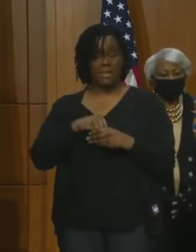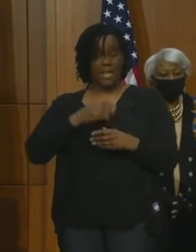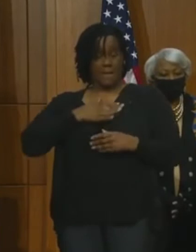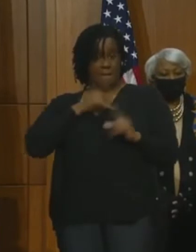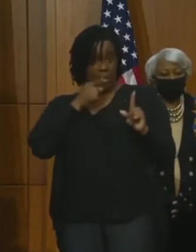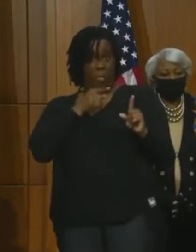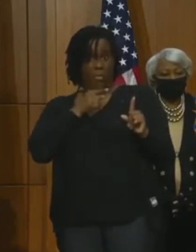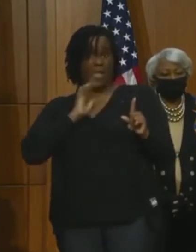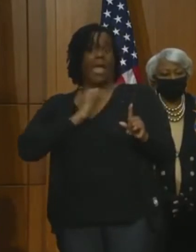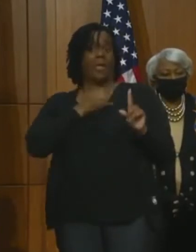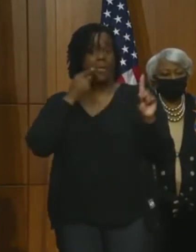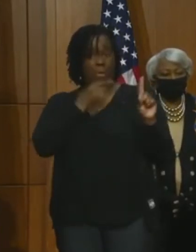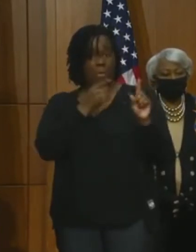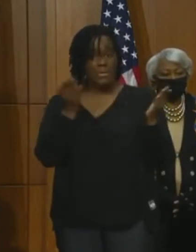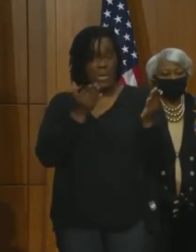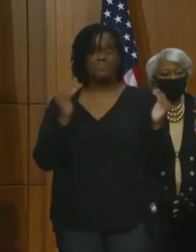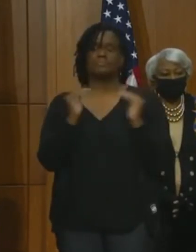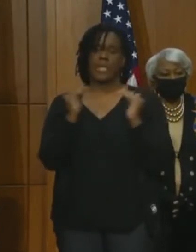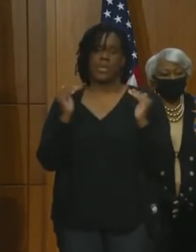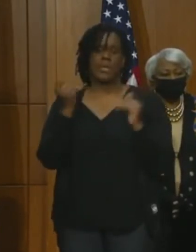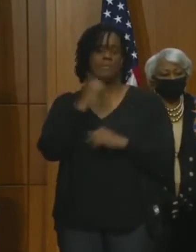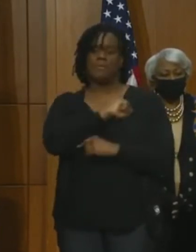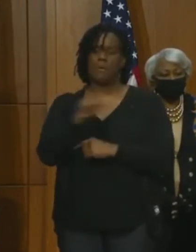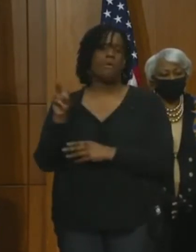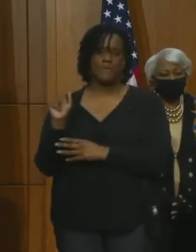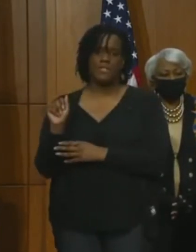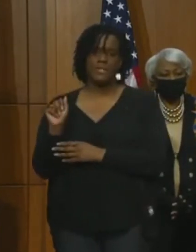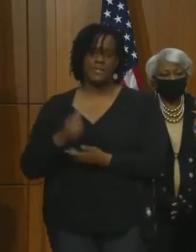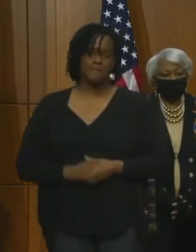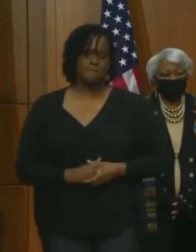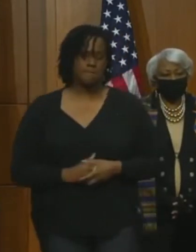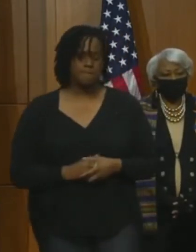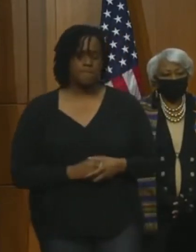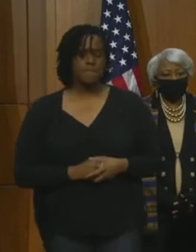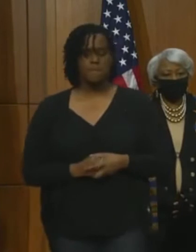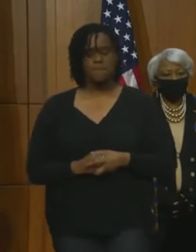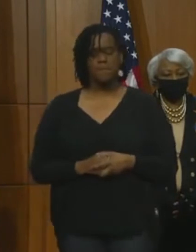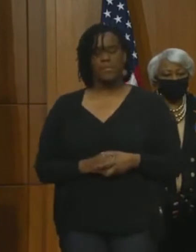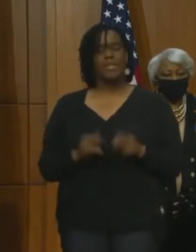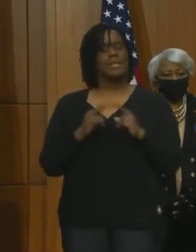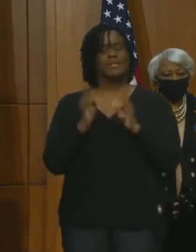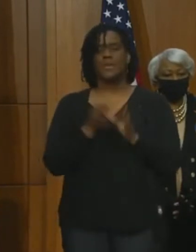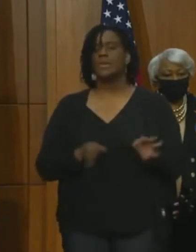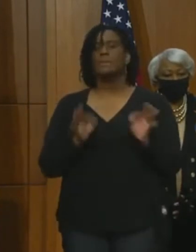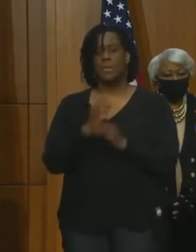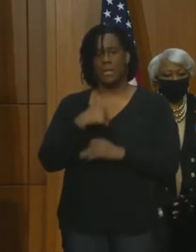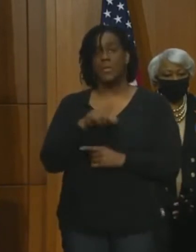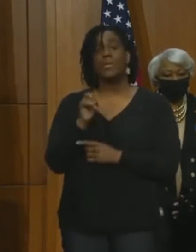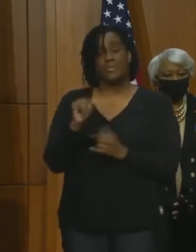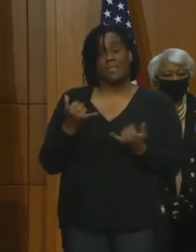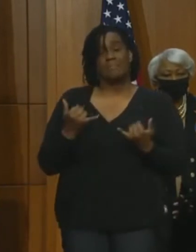goal, is equity for all Virginians. It is important that we do that. I